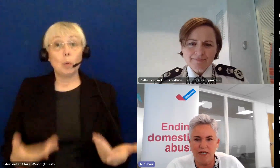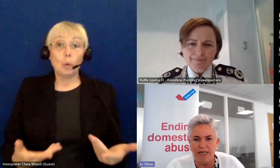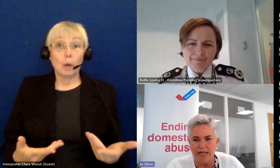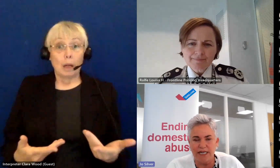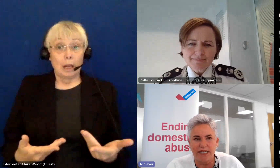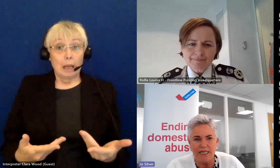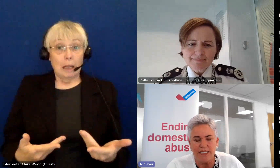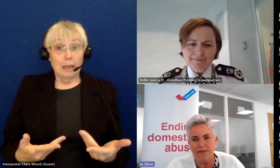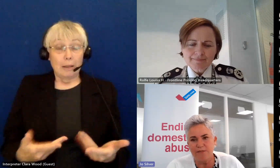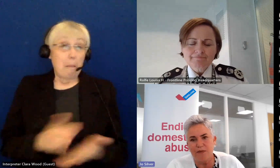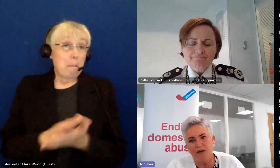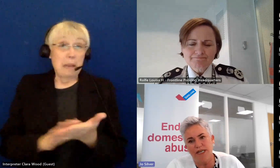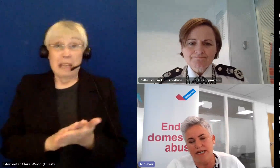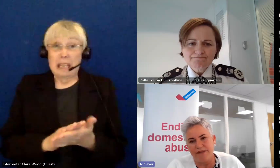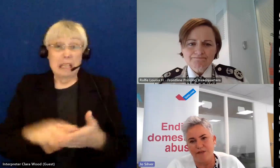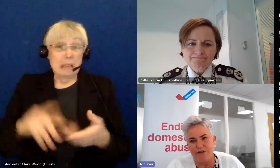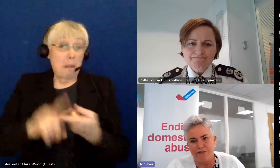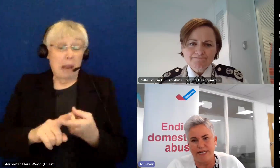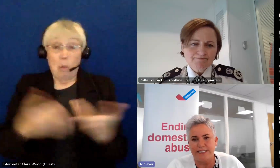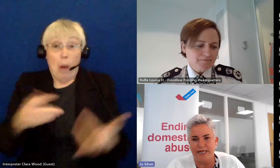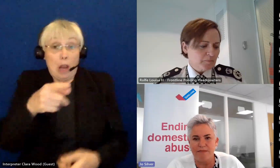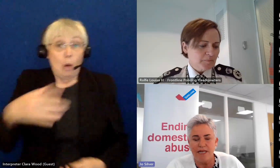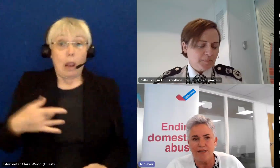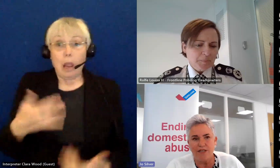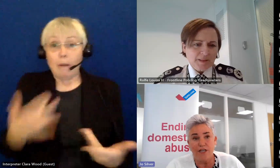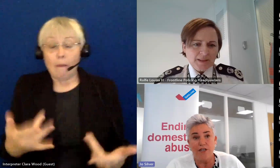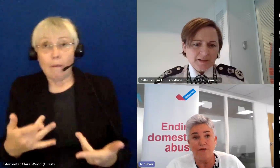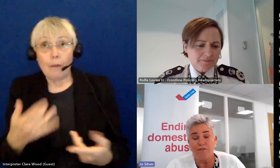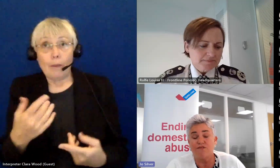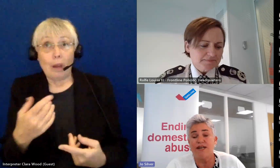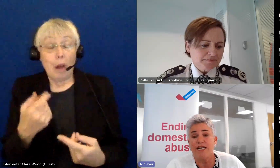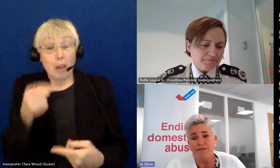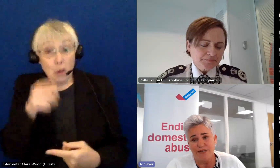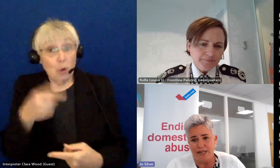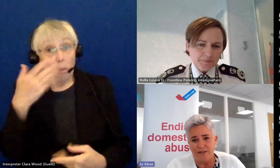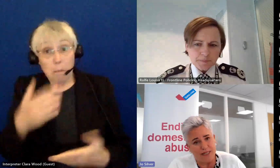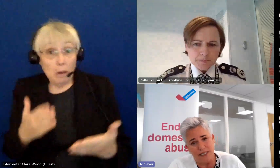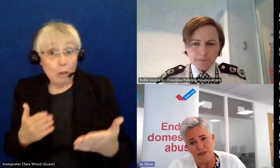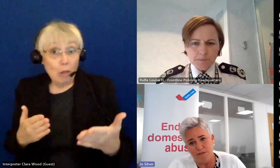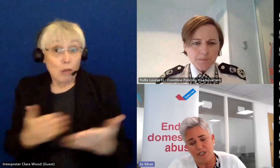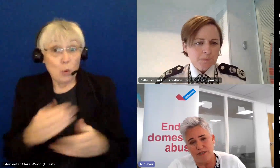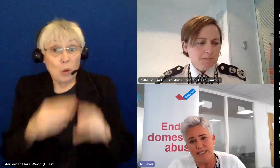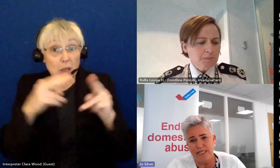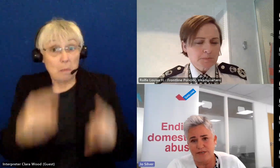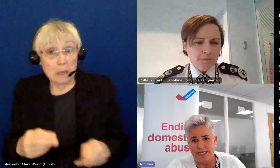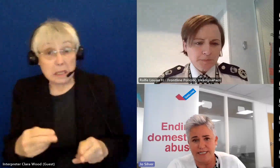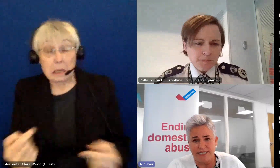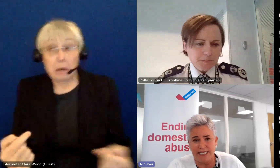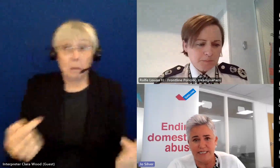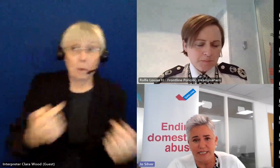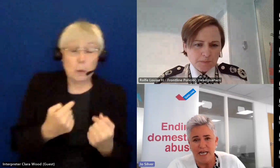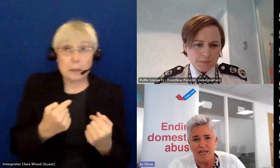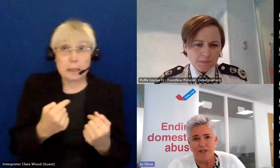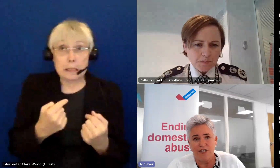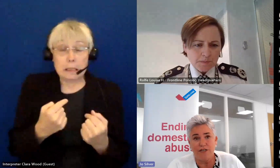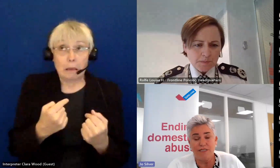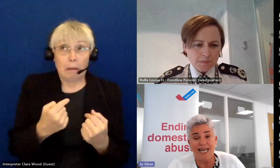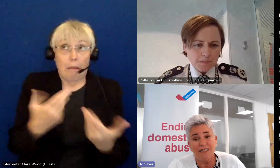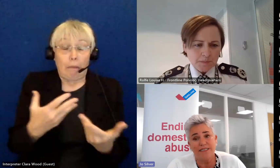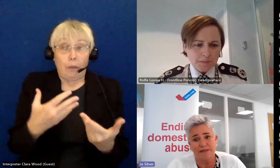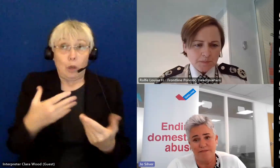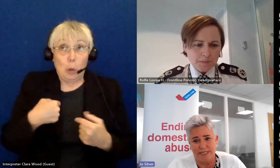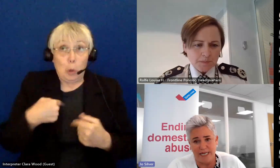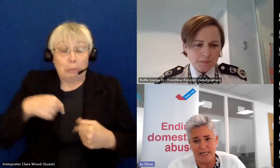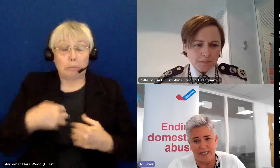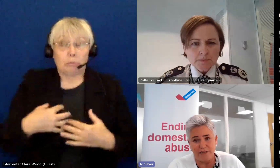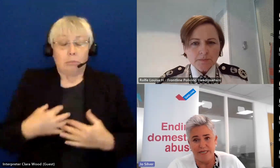it's potluck. So it's potluck if you're a victim, that you are brave enough and the opportunity arises that you